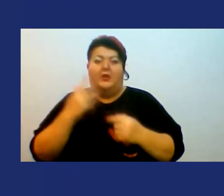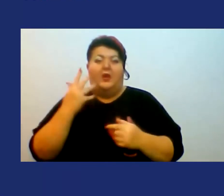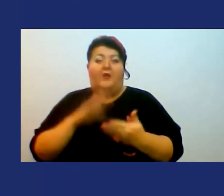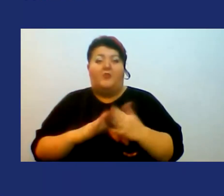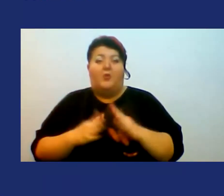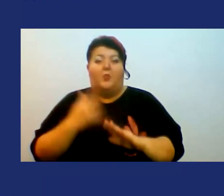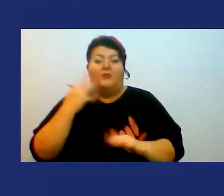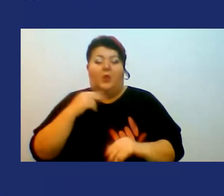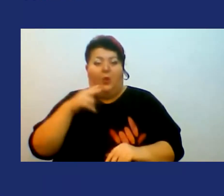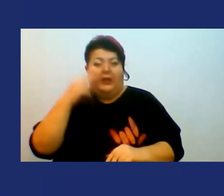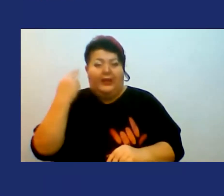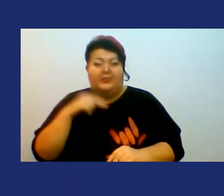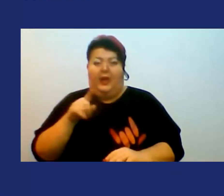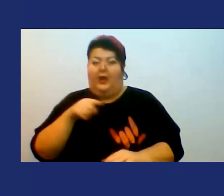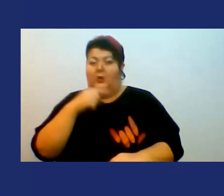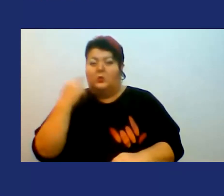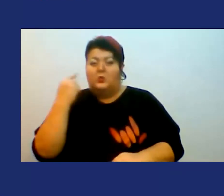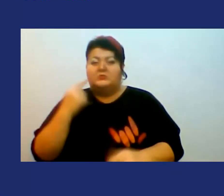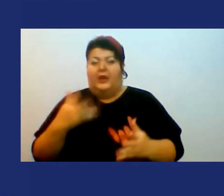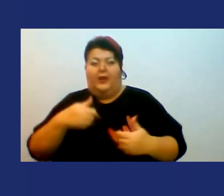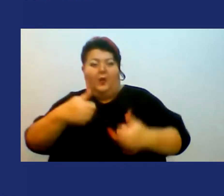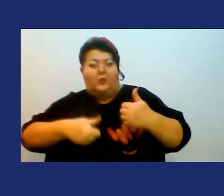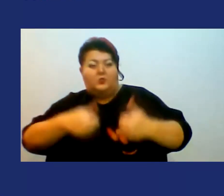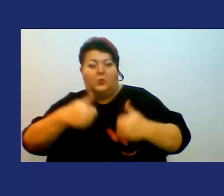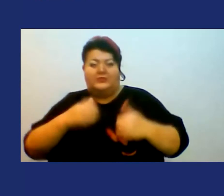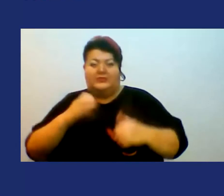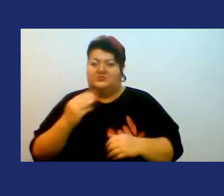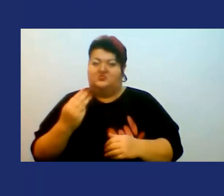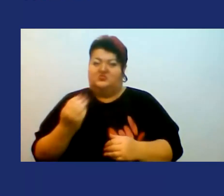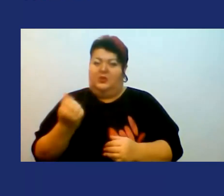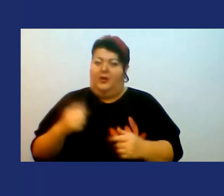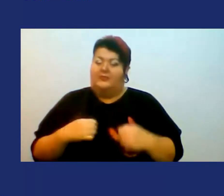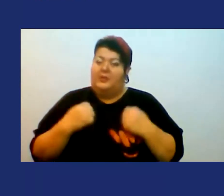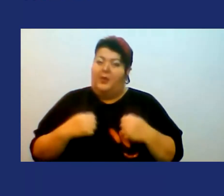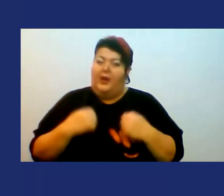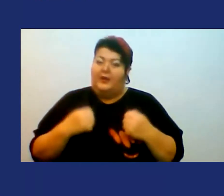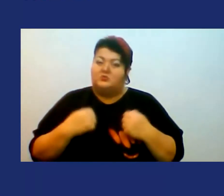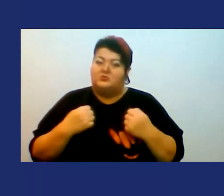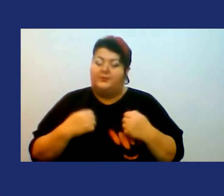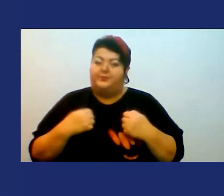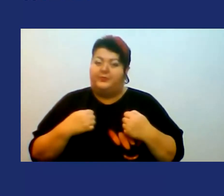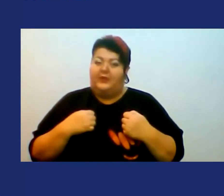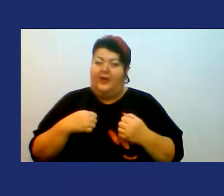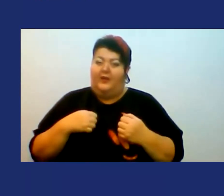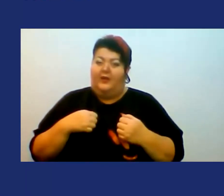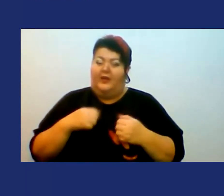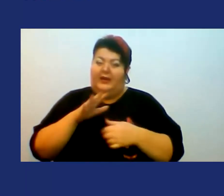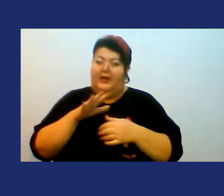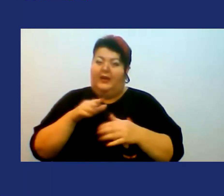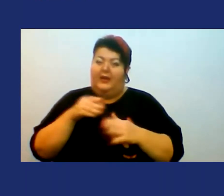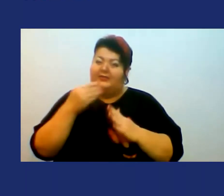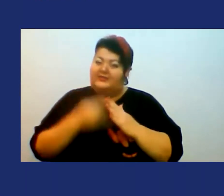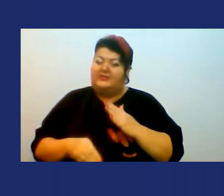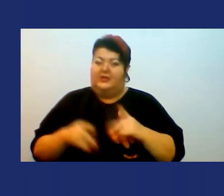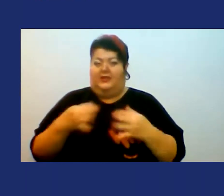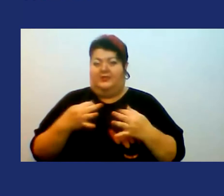hold elections in spite of the challenges of the pandemic, in spite of the